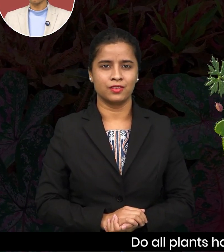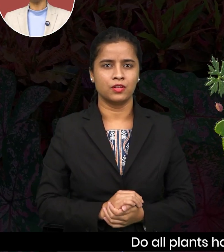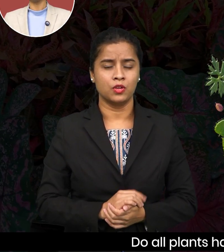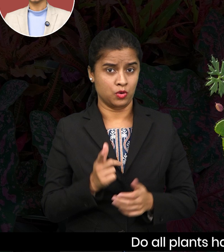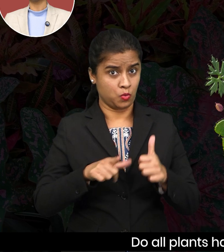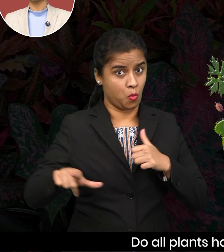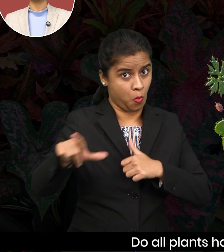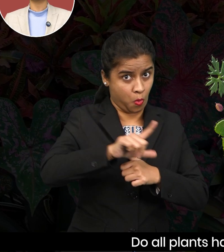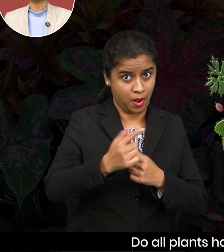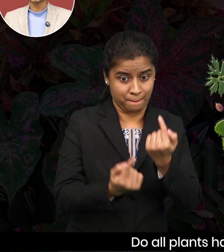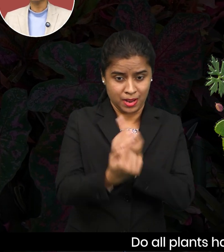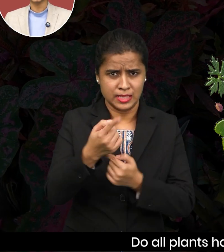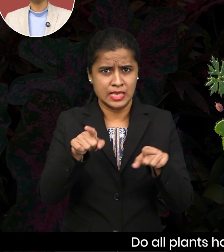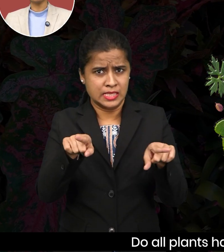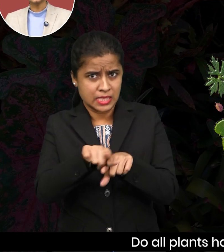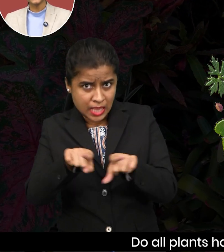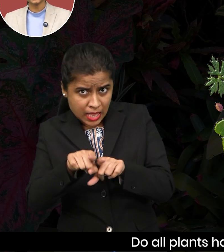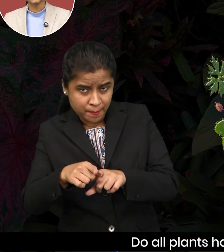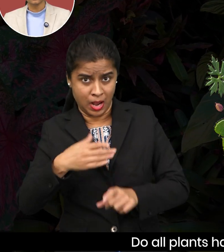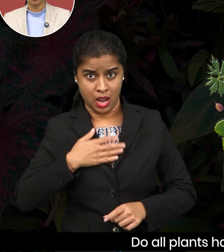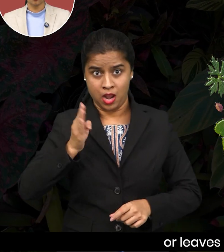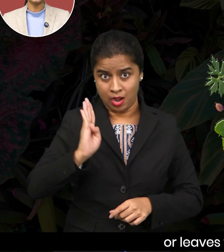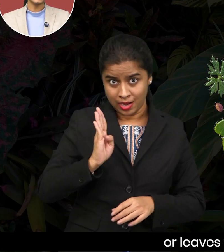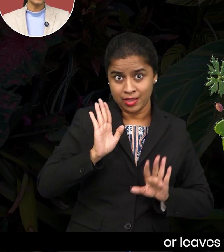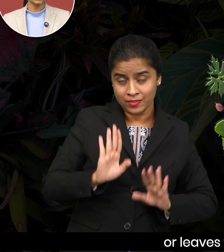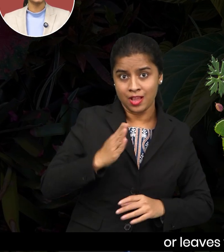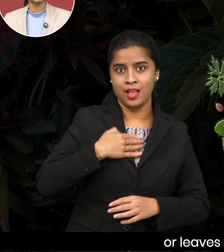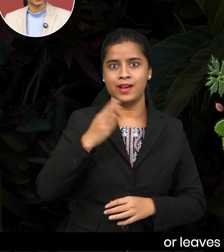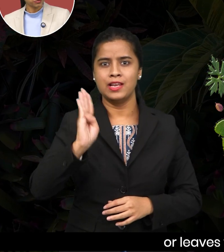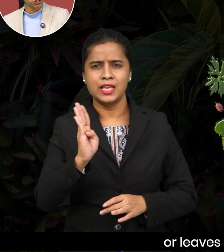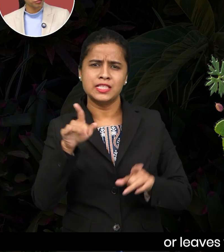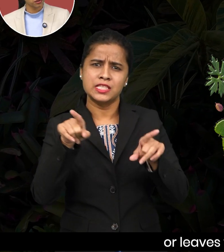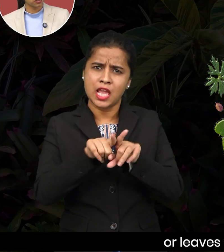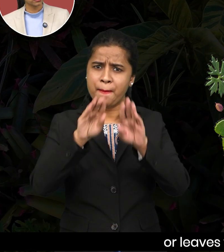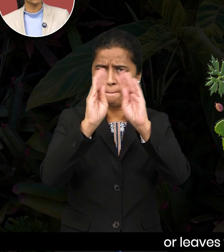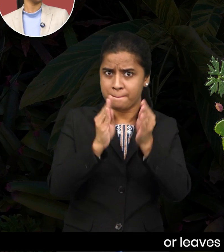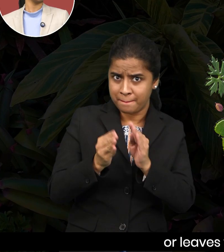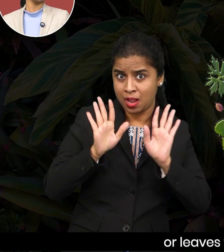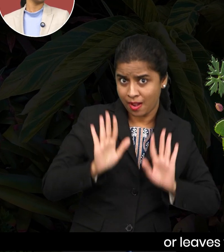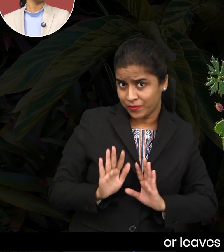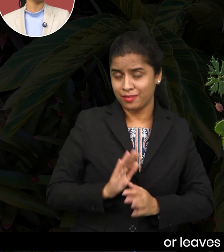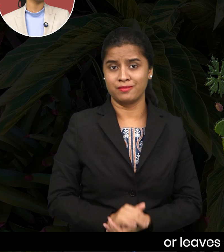Do all plants have the same kind of leaves or leaves with the same shape?